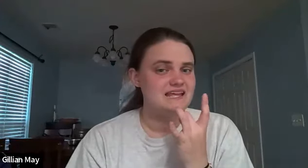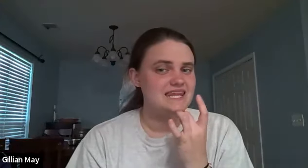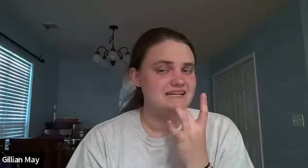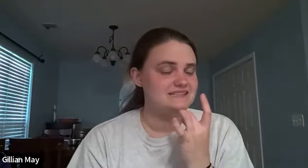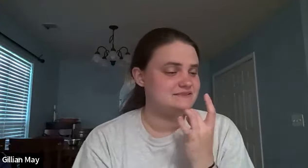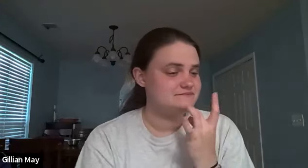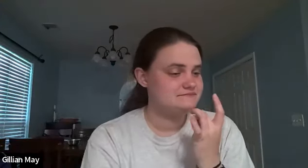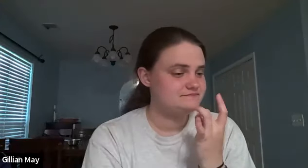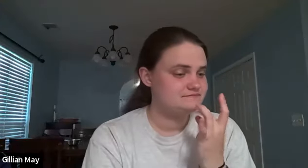lights.